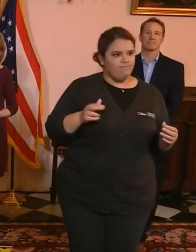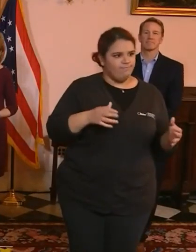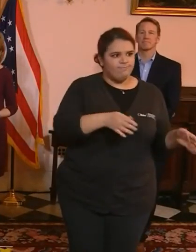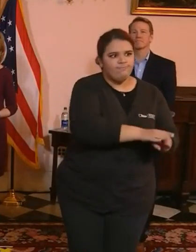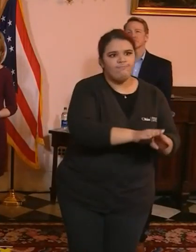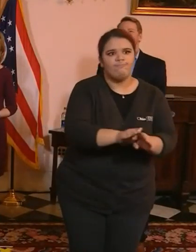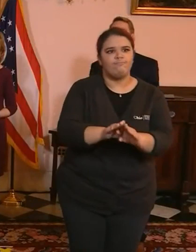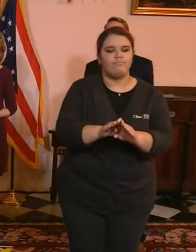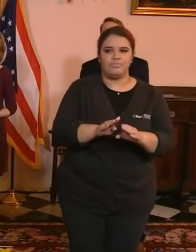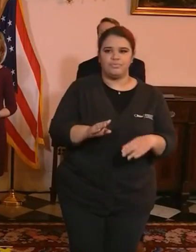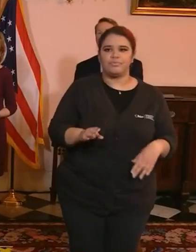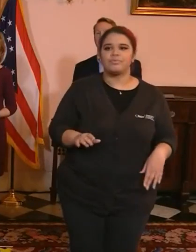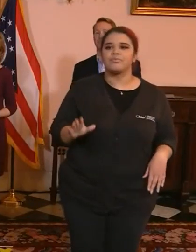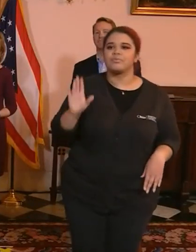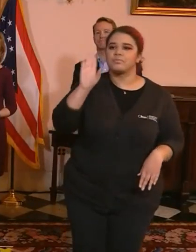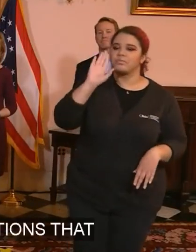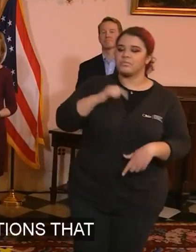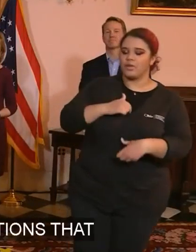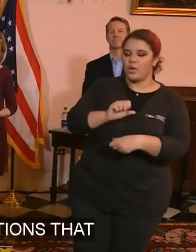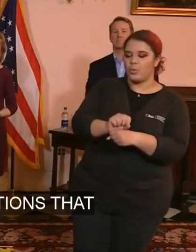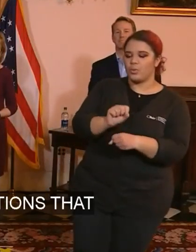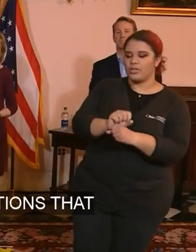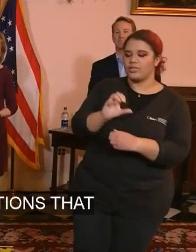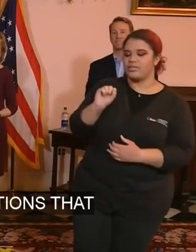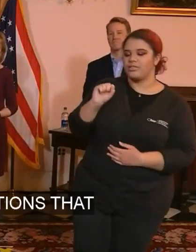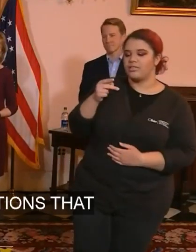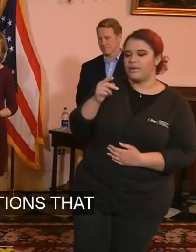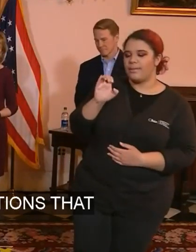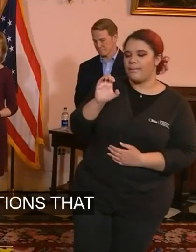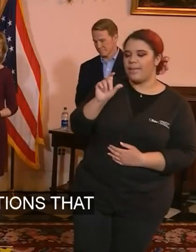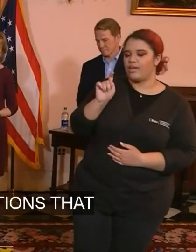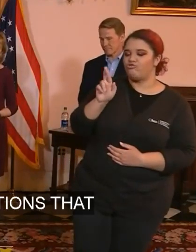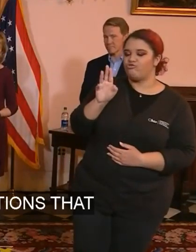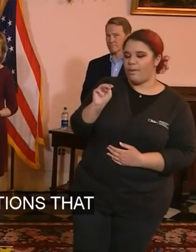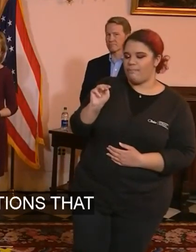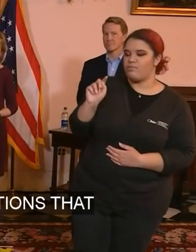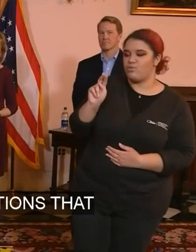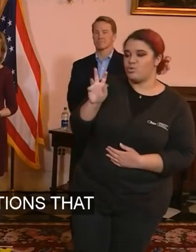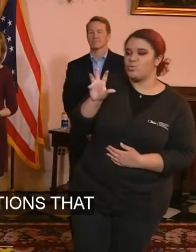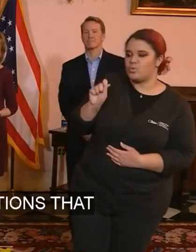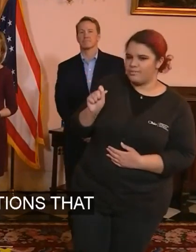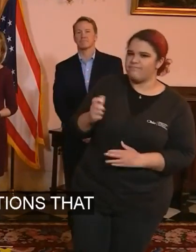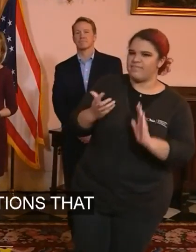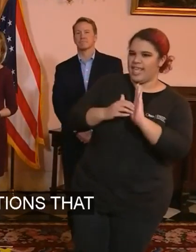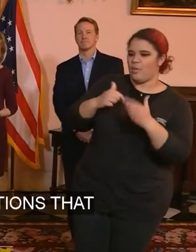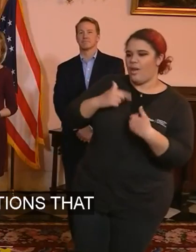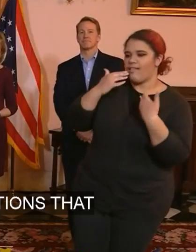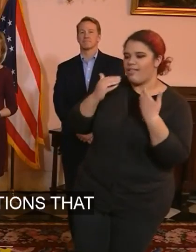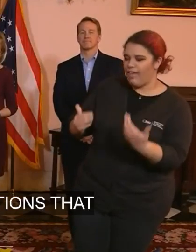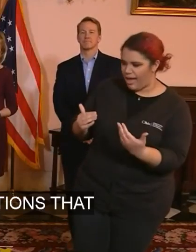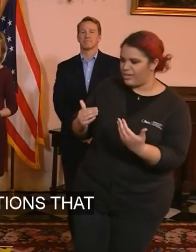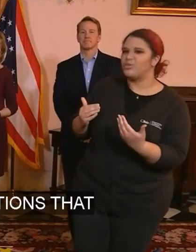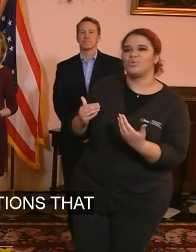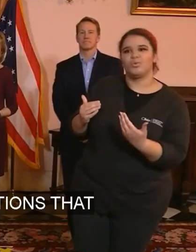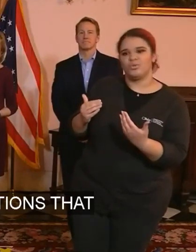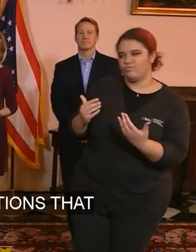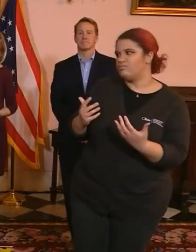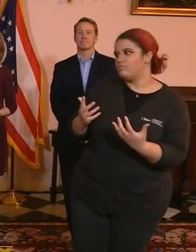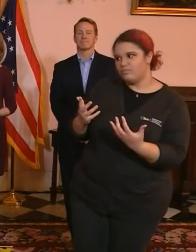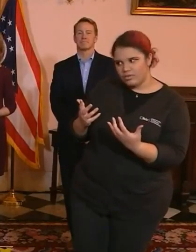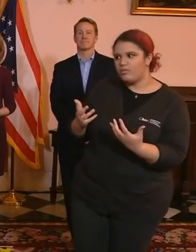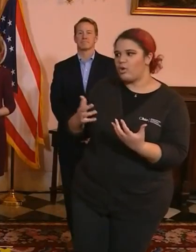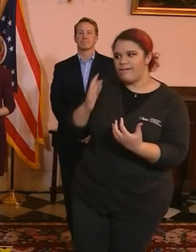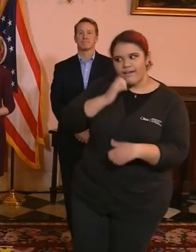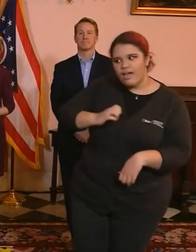Molly Martinez with Spectrum News. I first want to say thank you so much for doing this every day. It's tremendously helpful for us and also for really everyone in